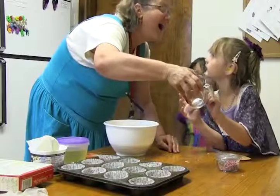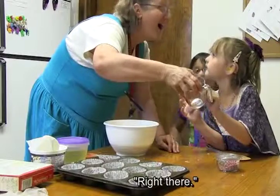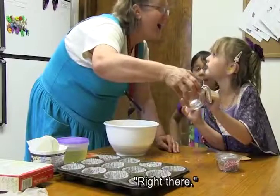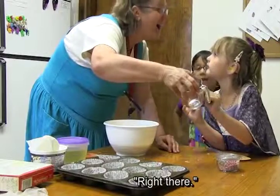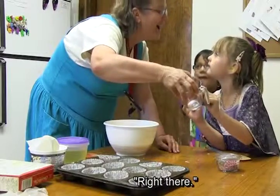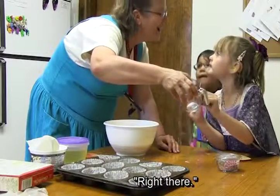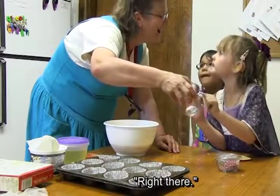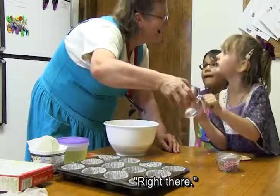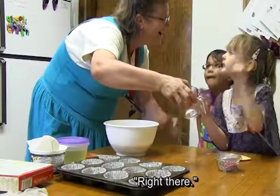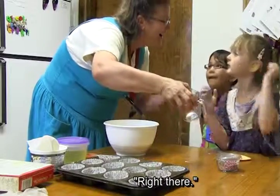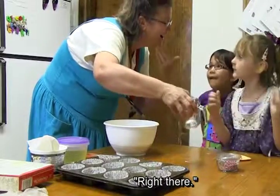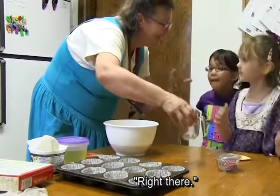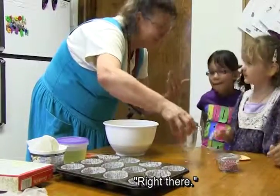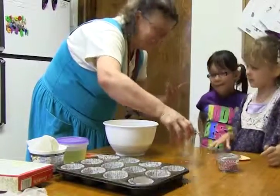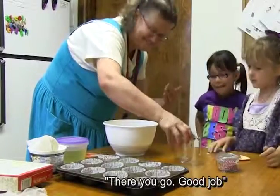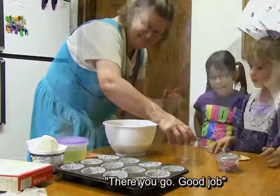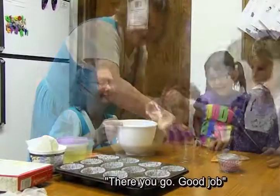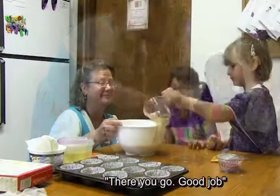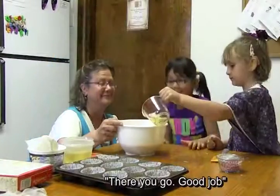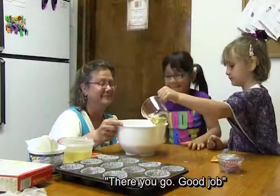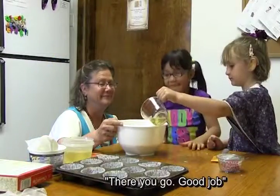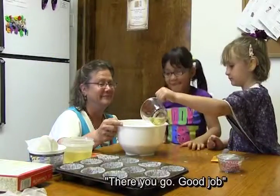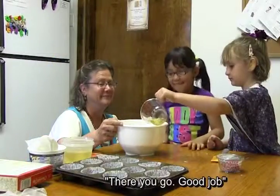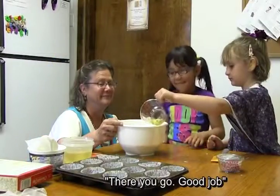Right there. There you go. Good job.